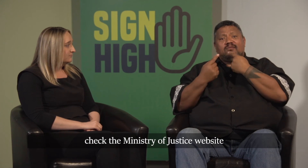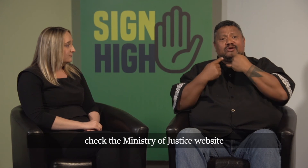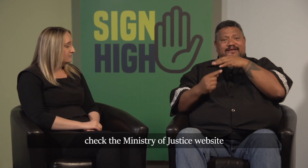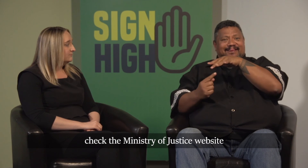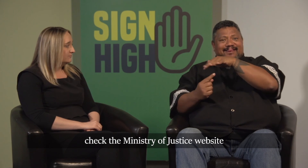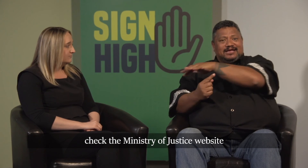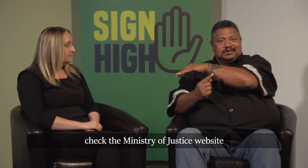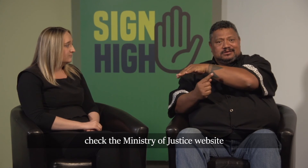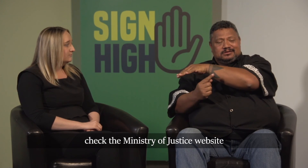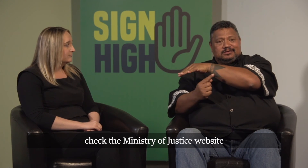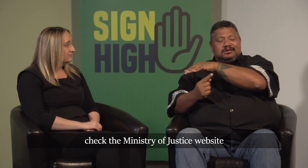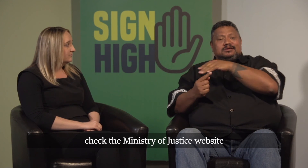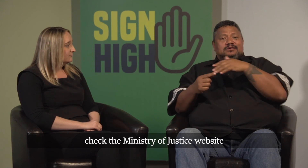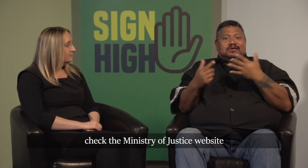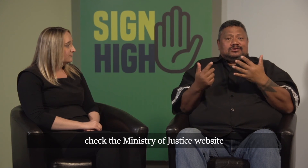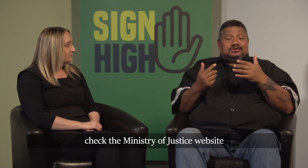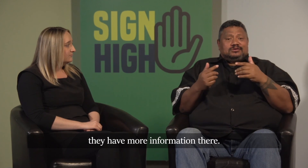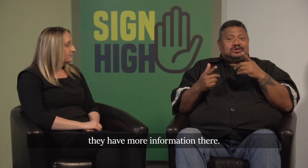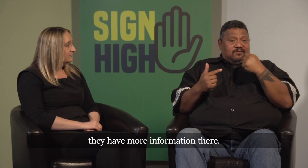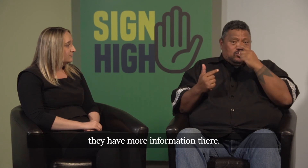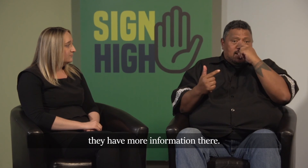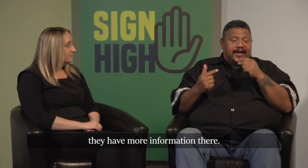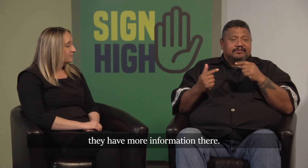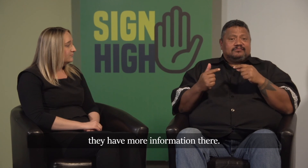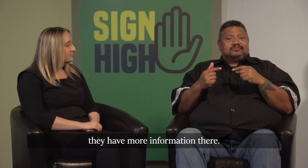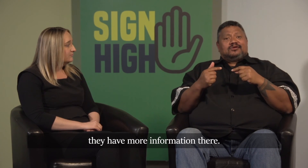check the Ministry of Justice website. They have more information there.